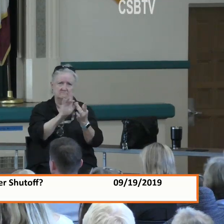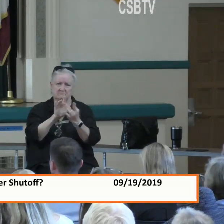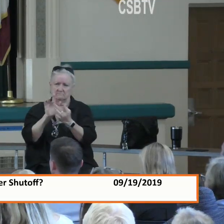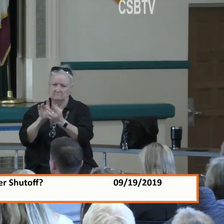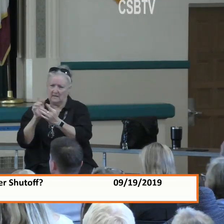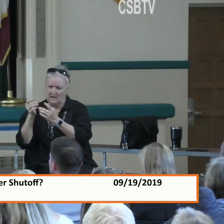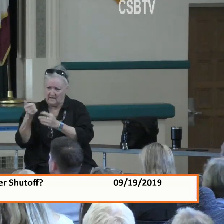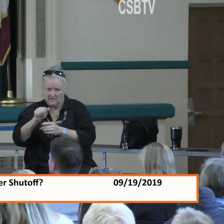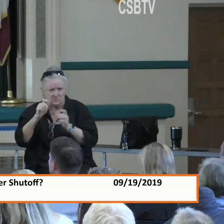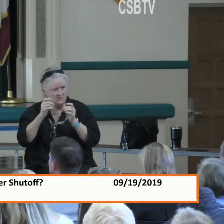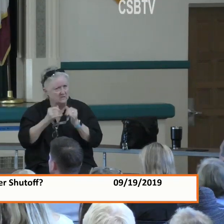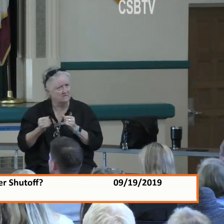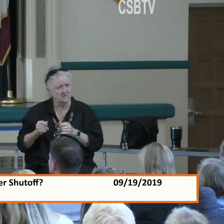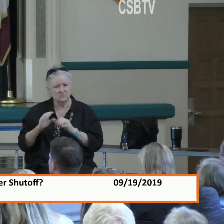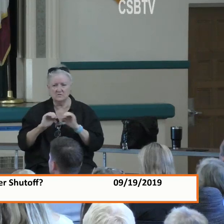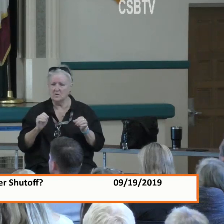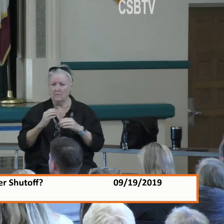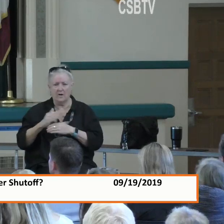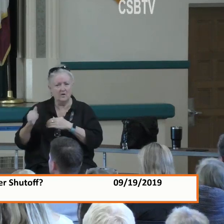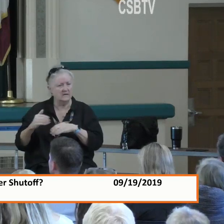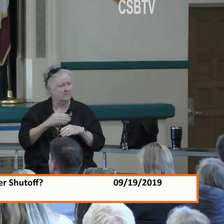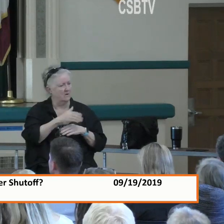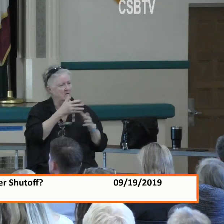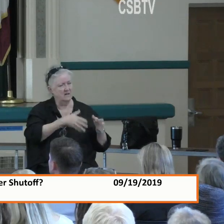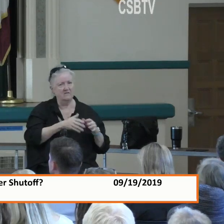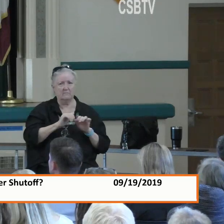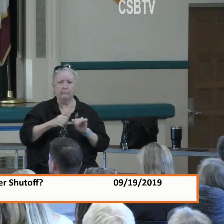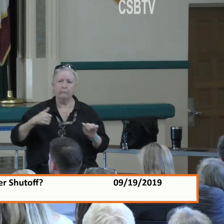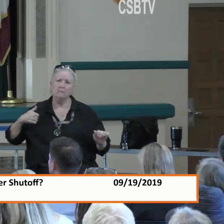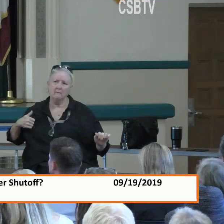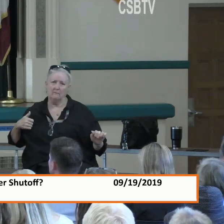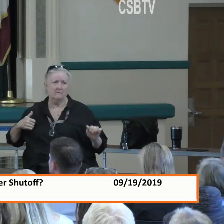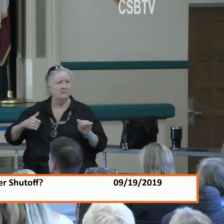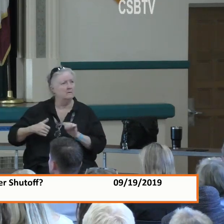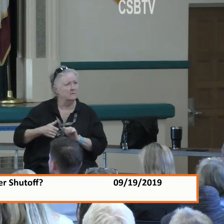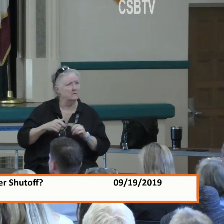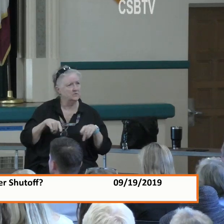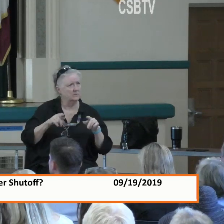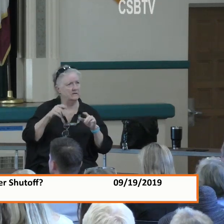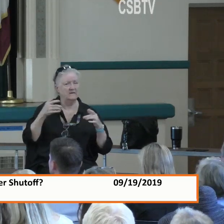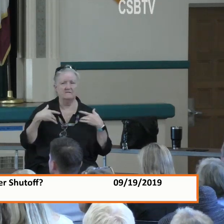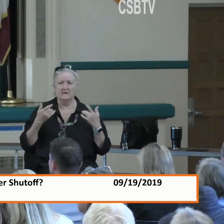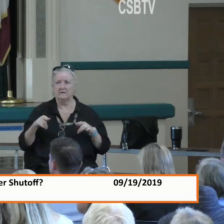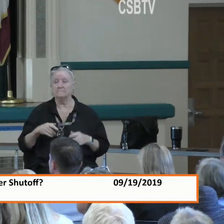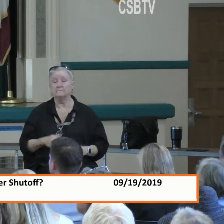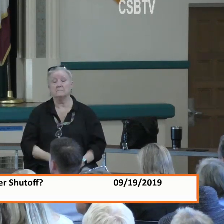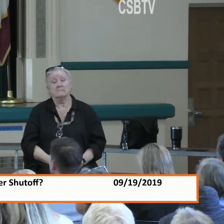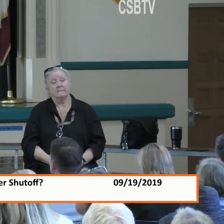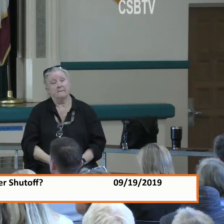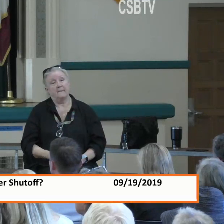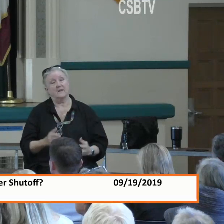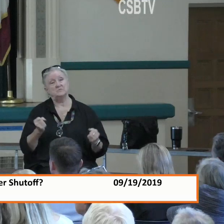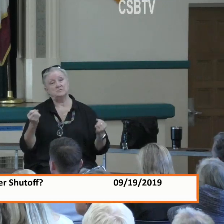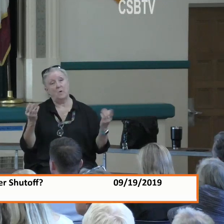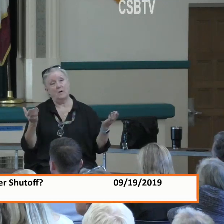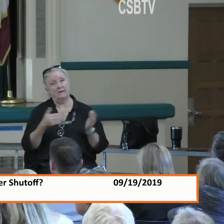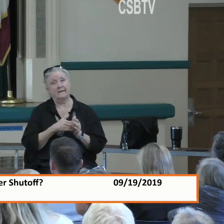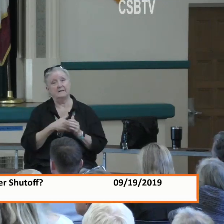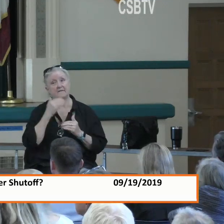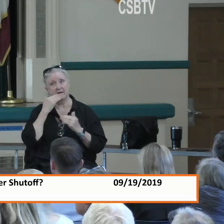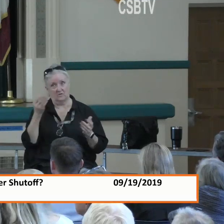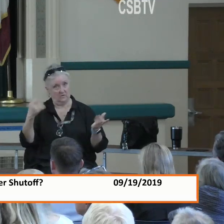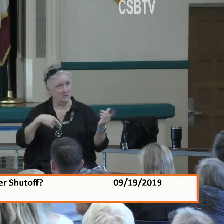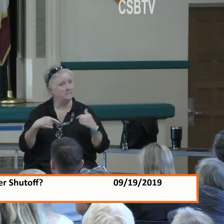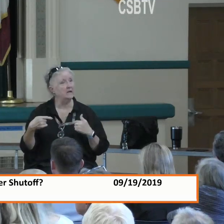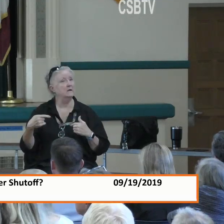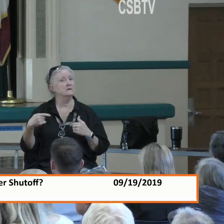none of our neighbors are left behind in this event. So again, thank you for